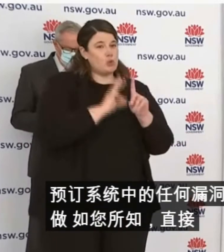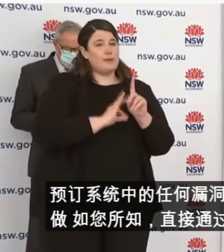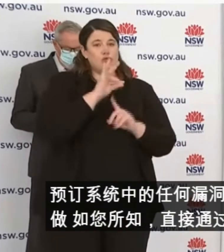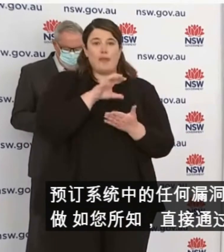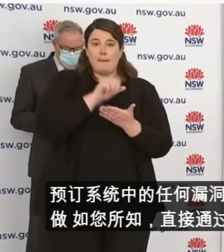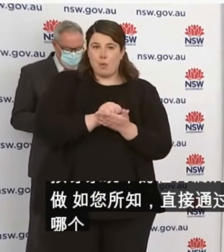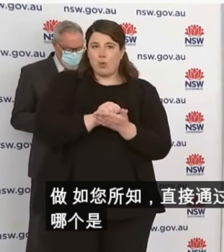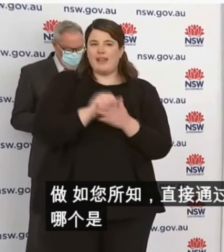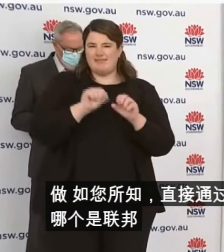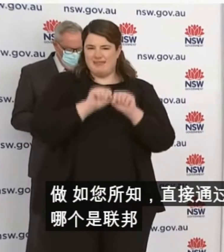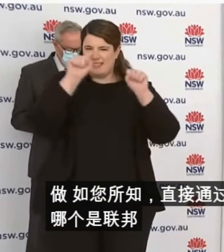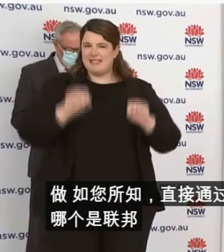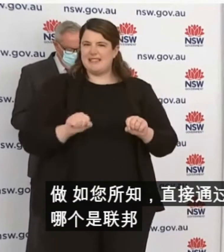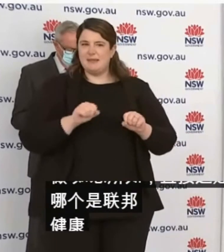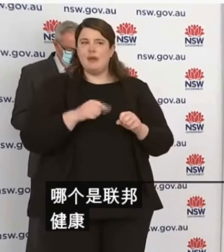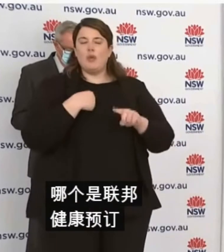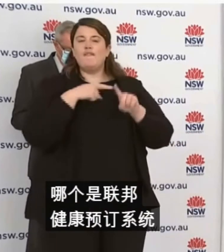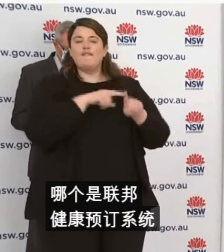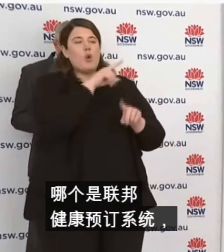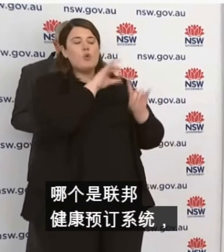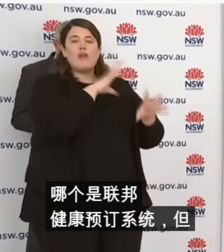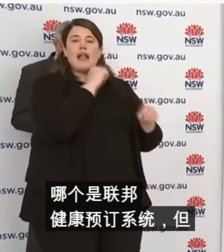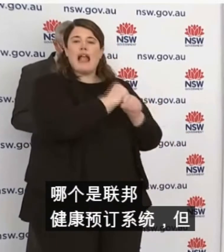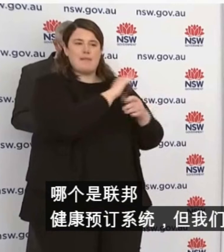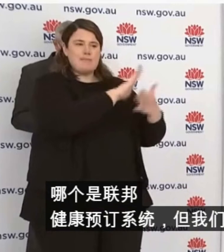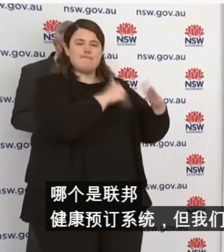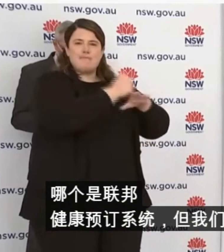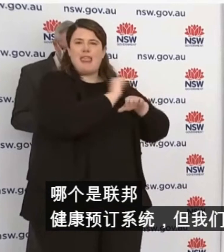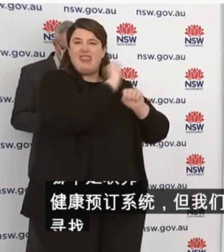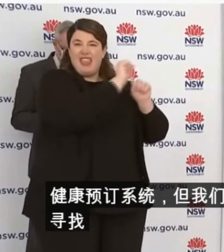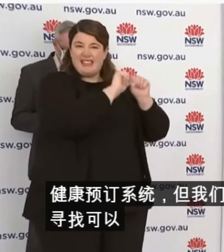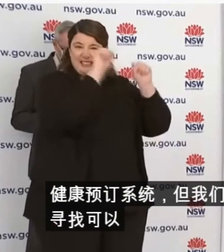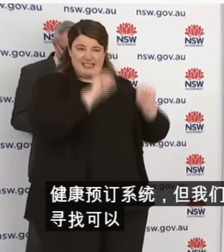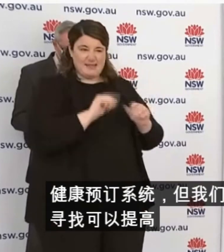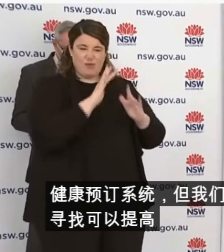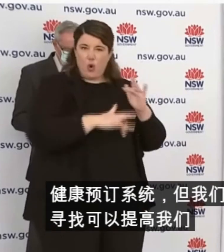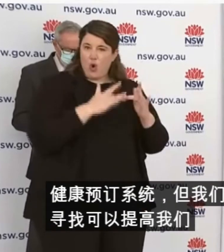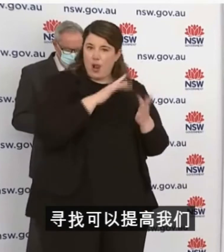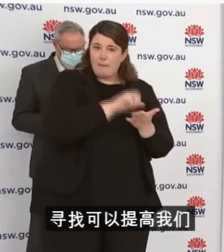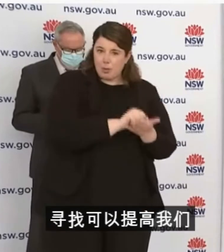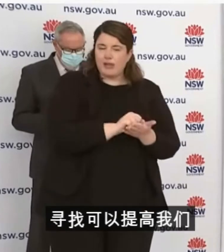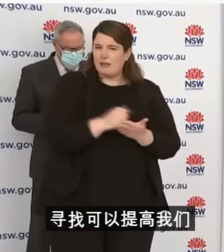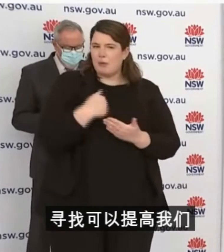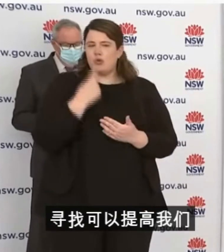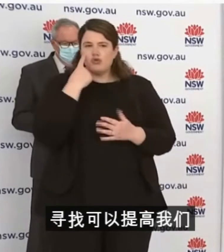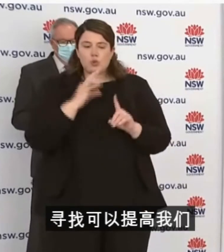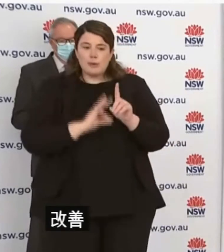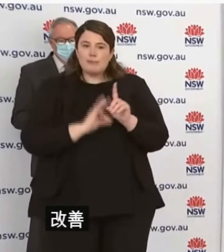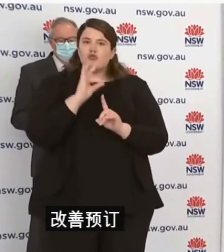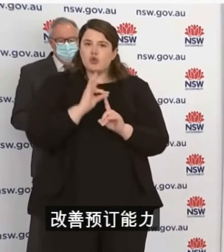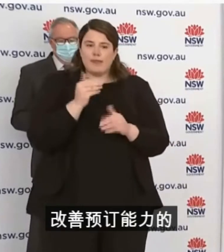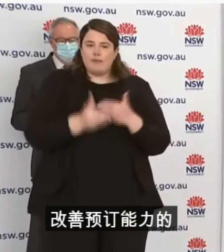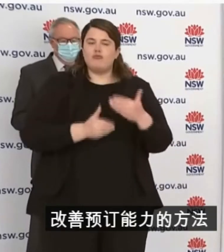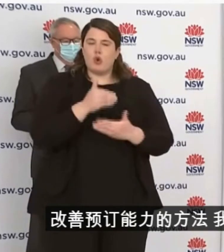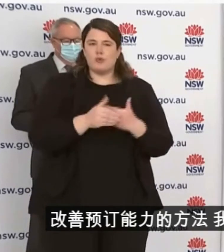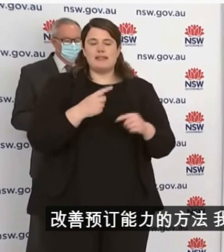through health directors, you know, which is the federal health booking system, but we also are looking at ways in which we can improve our capacity to improve